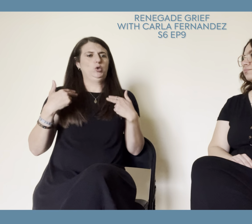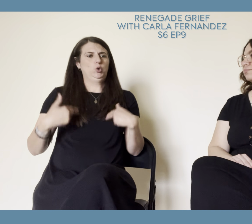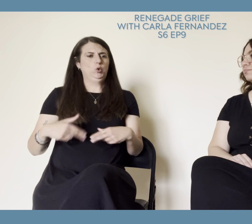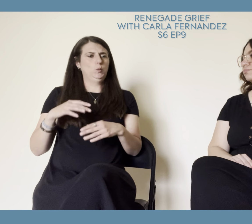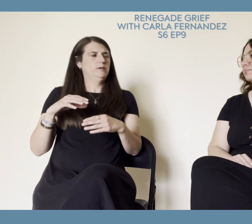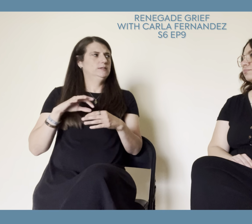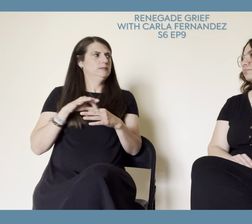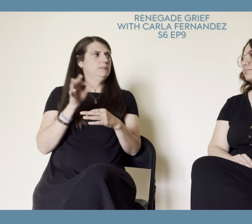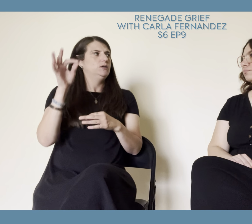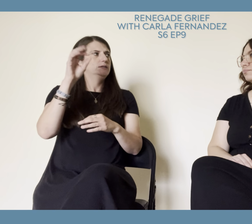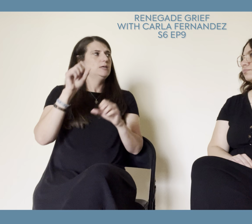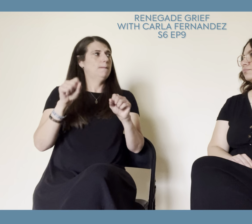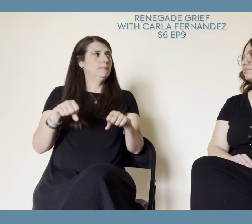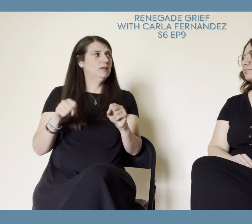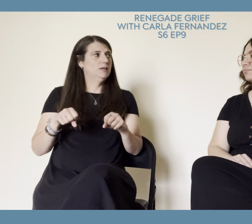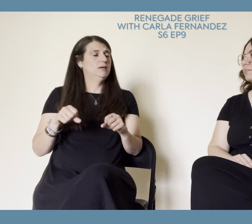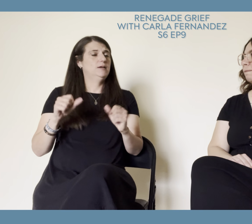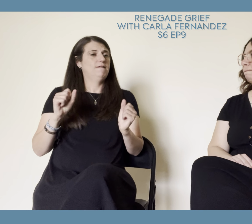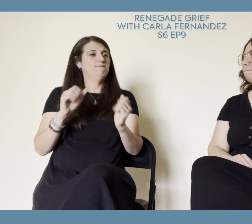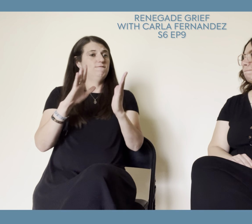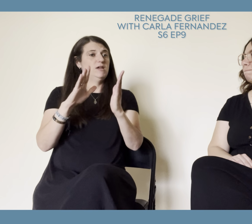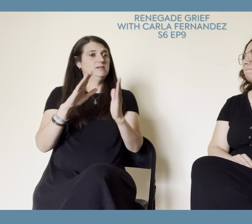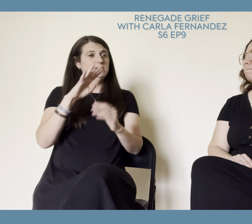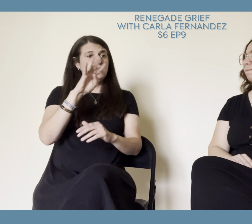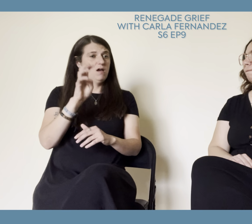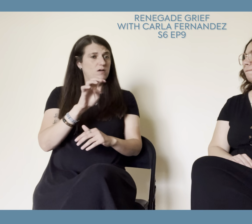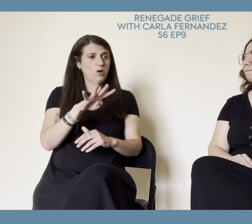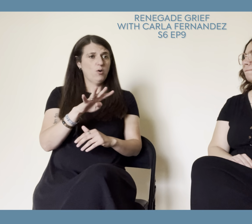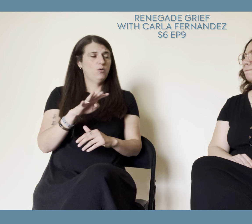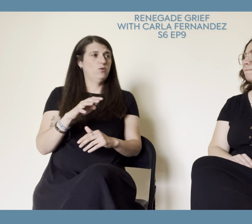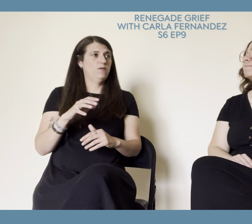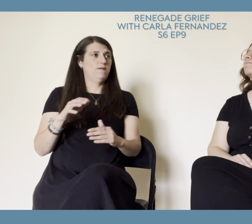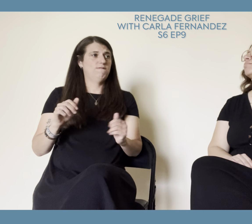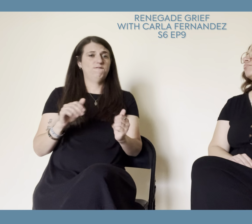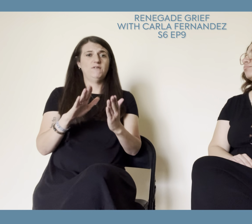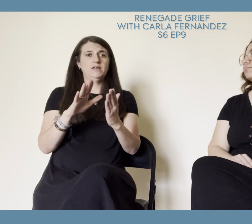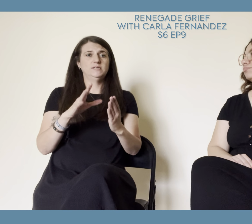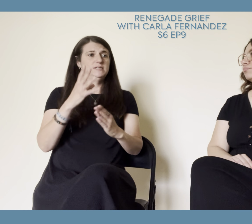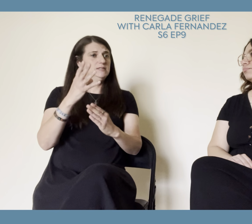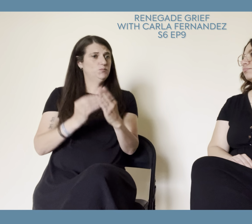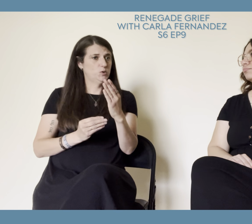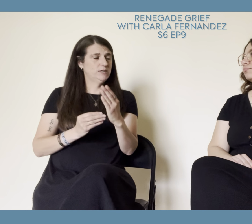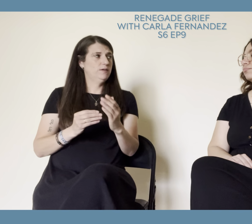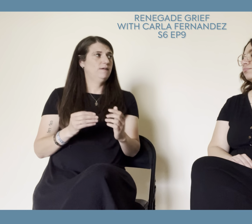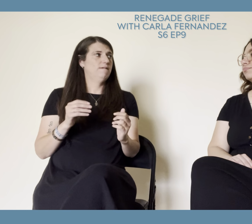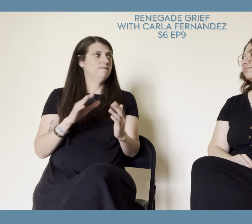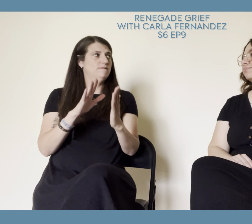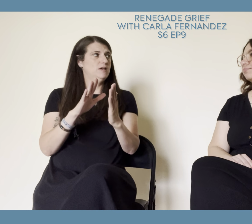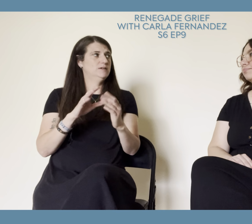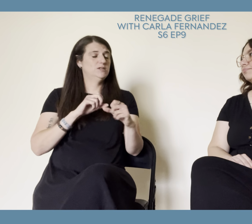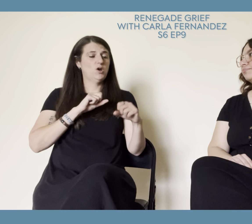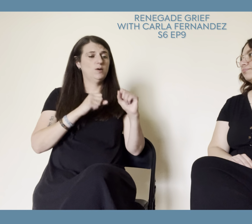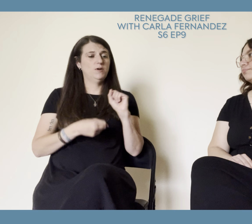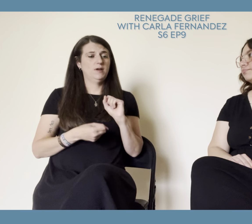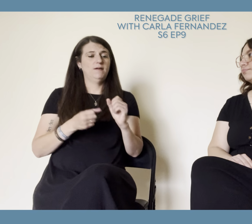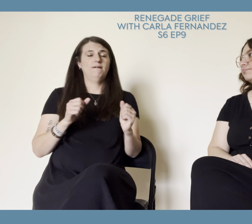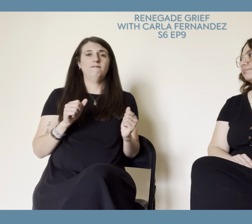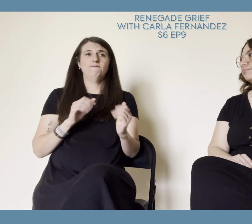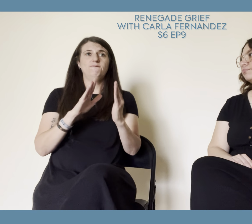to face the unknown, face mortality, face heartbreak, face instability. And the other thing that I like